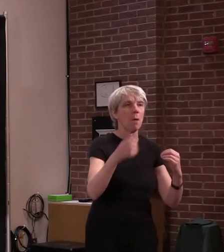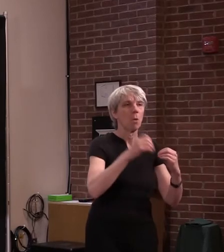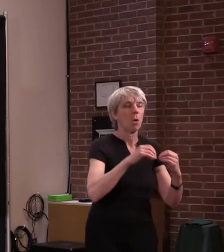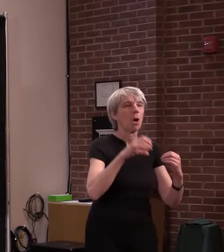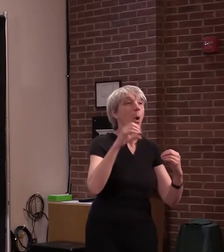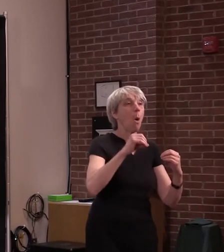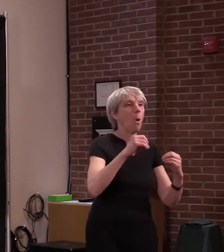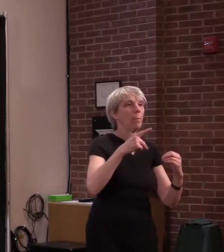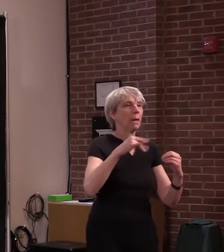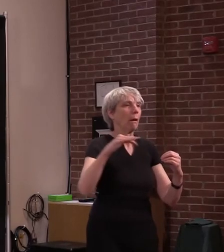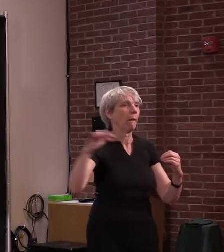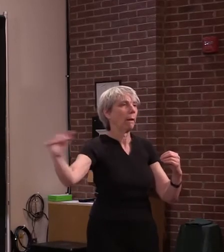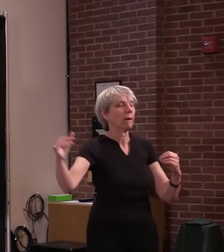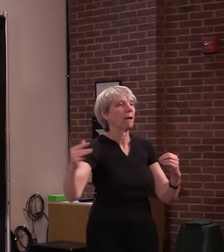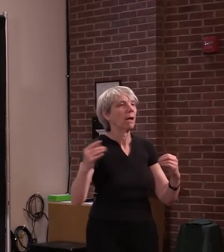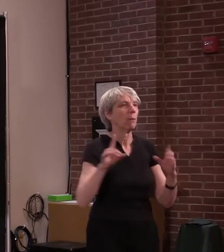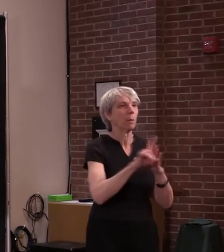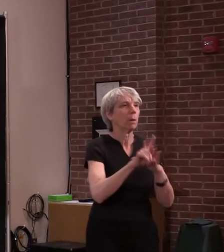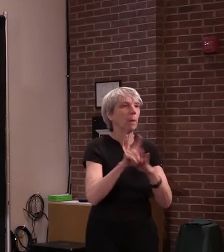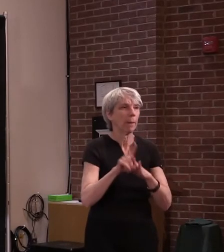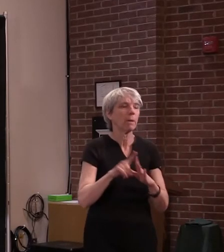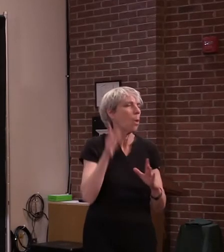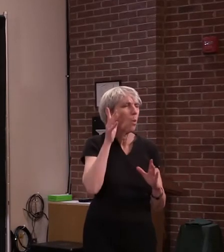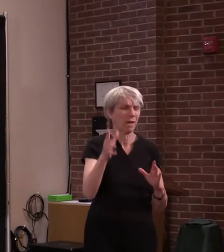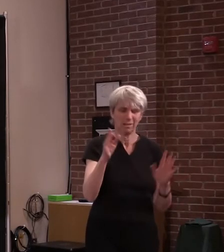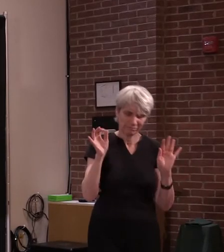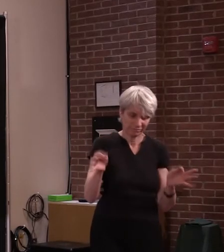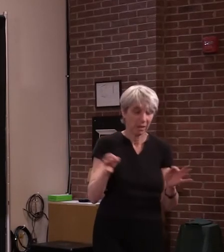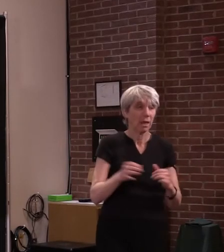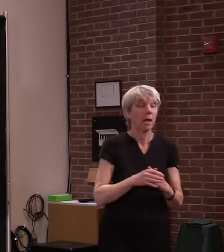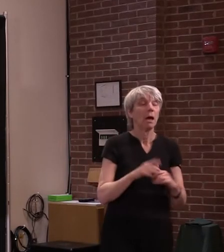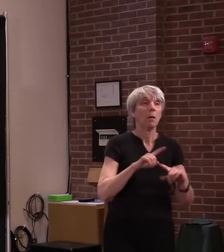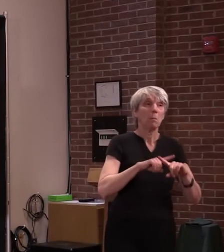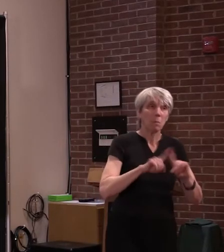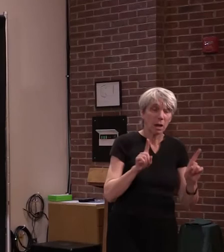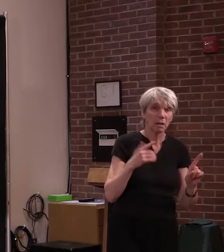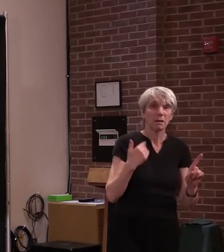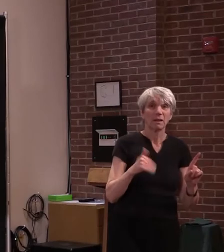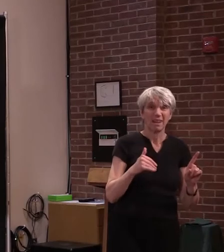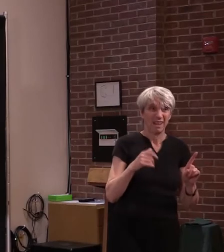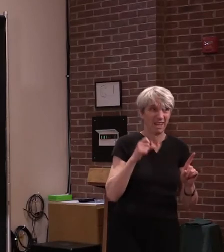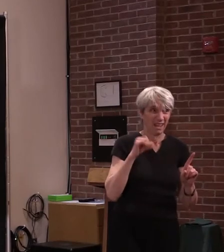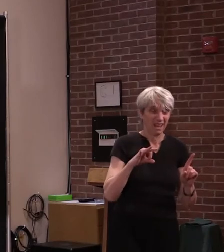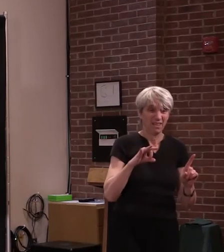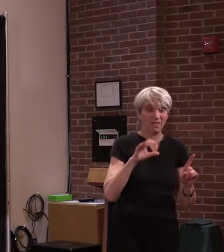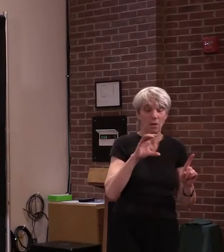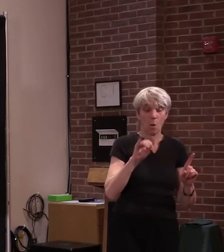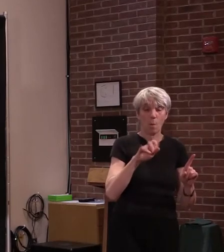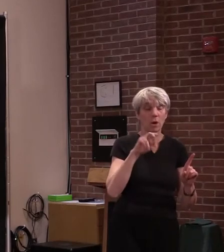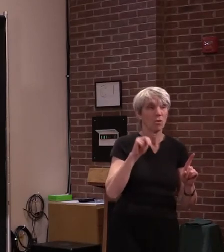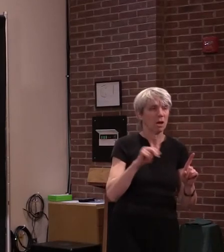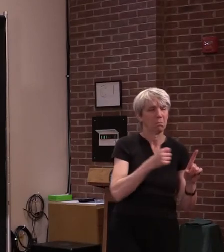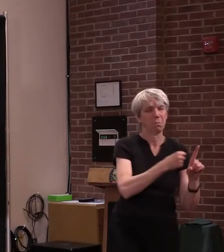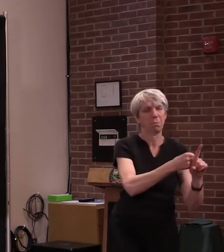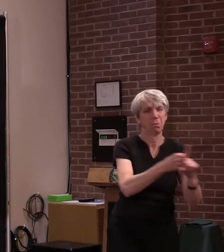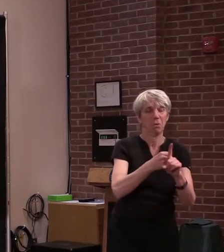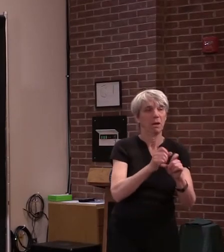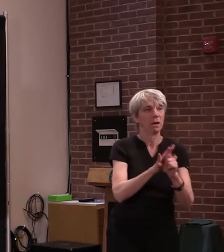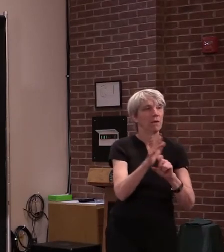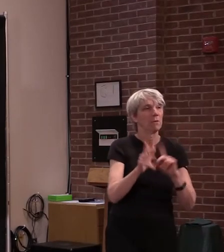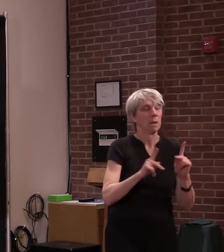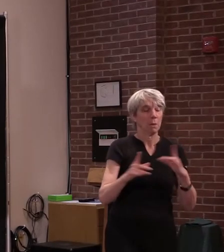it affects a large proportion of the country and the world, it may stem the tide a little